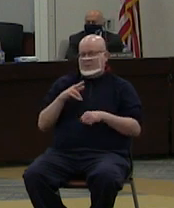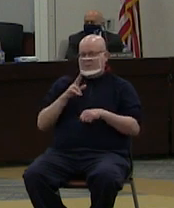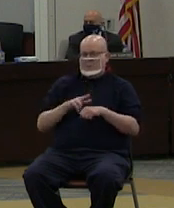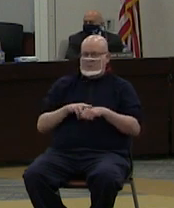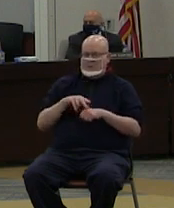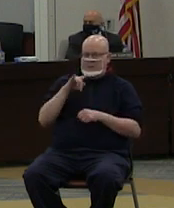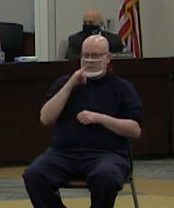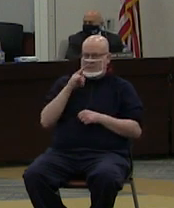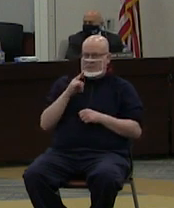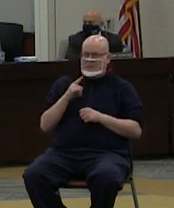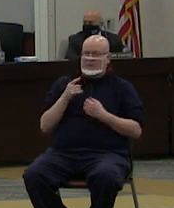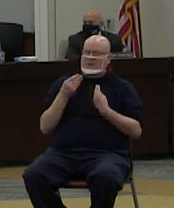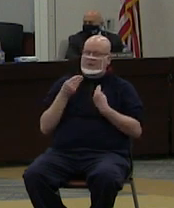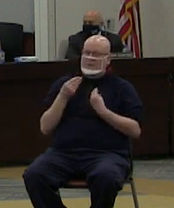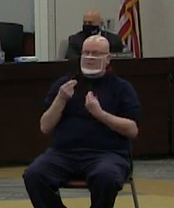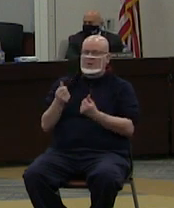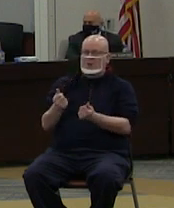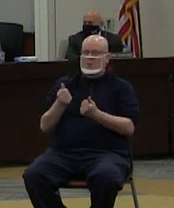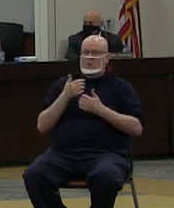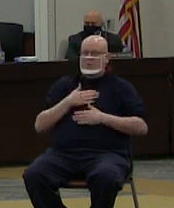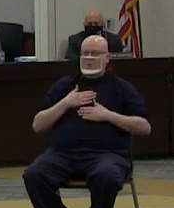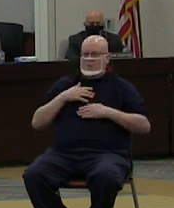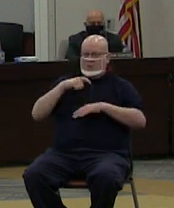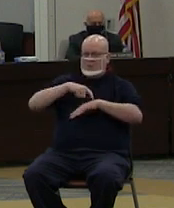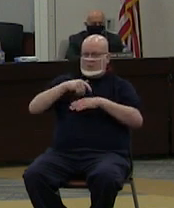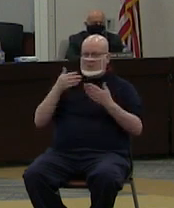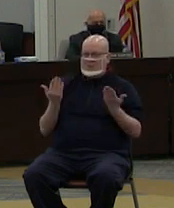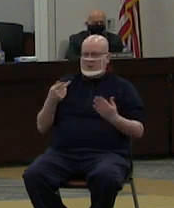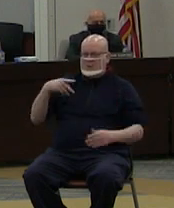are actually getting into a flow and really enjoying their time back at Parkway.